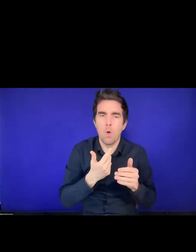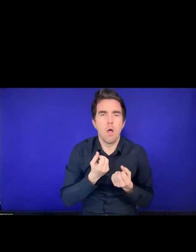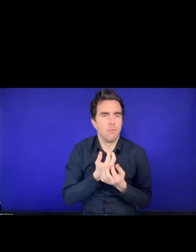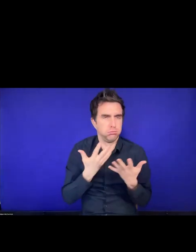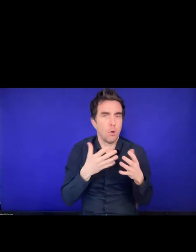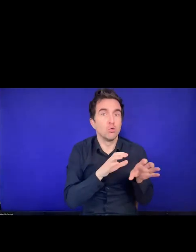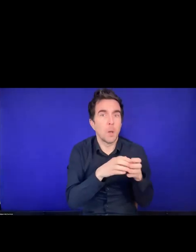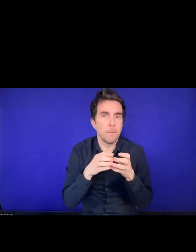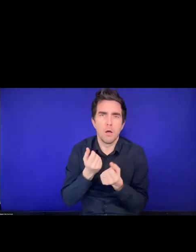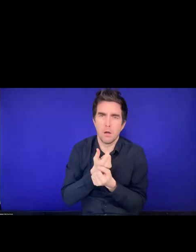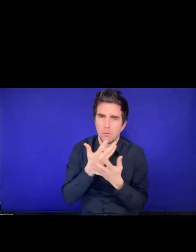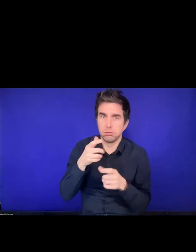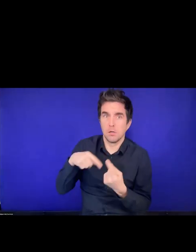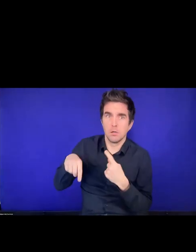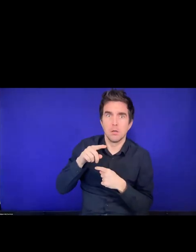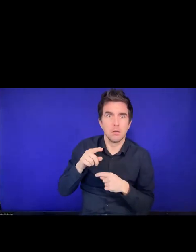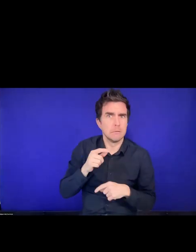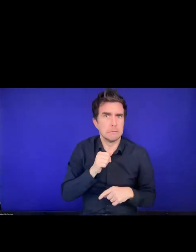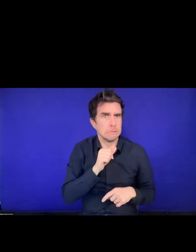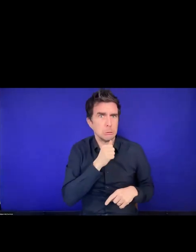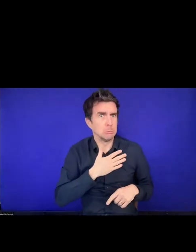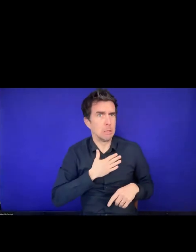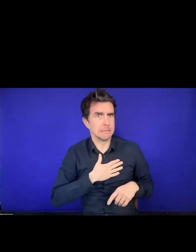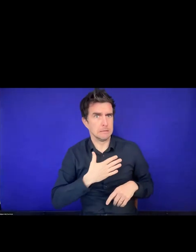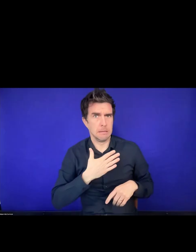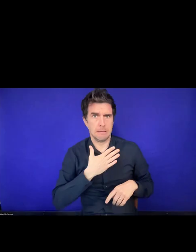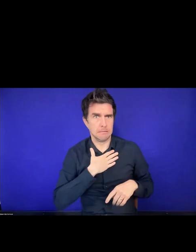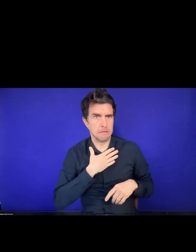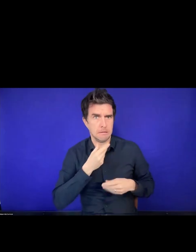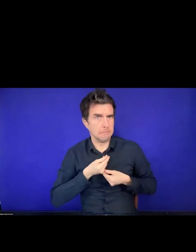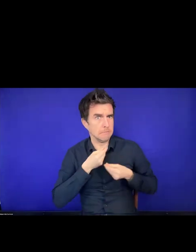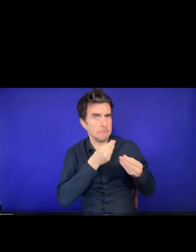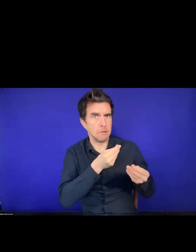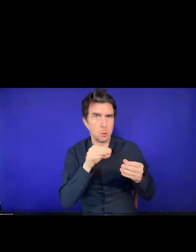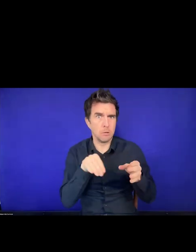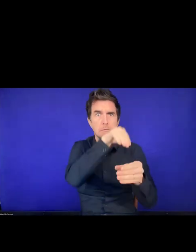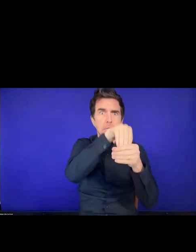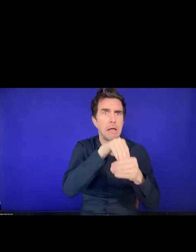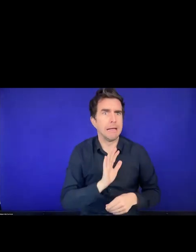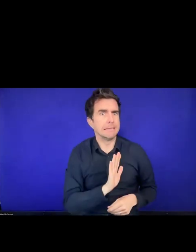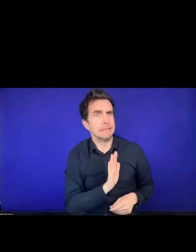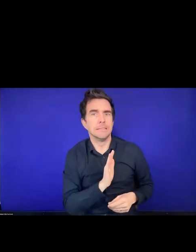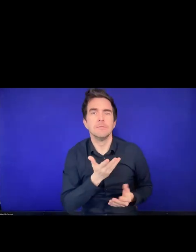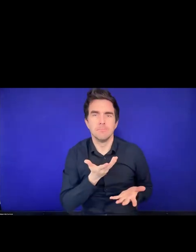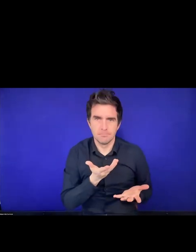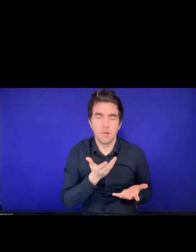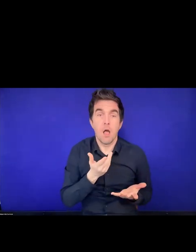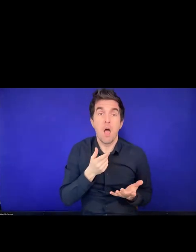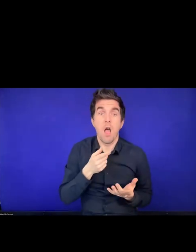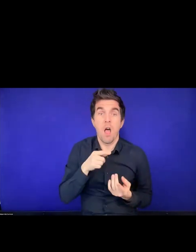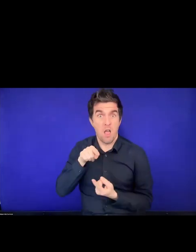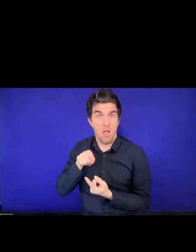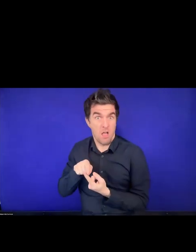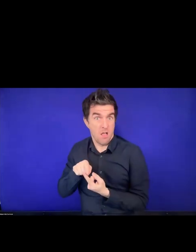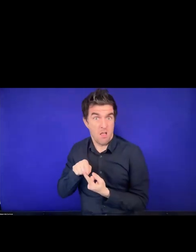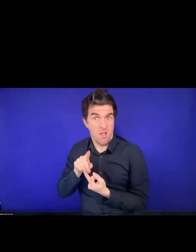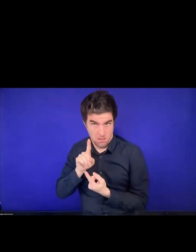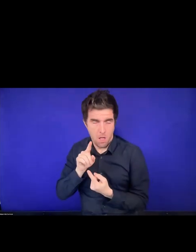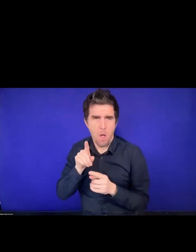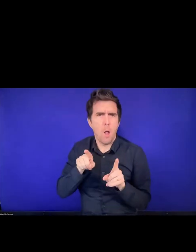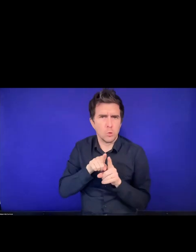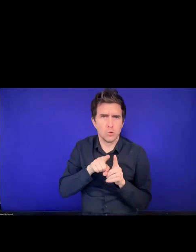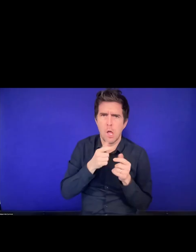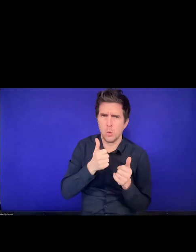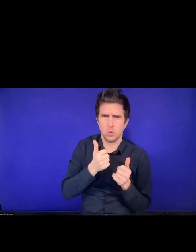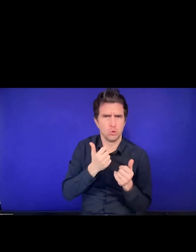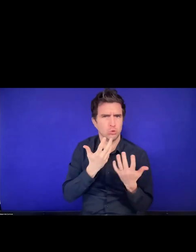into government official statistics. Sometimes those data have to be outside the official sort of boundaries and have to